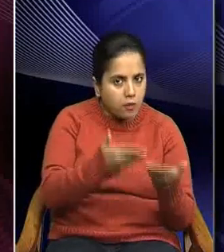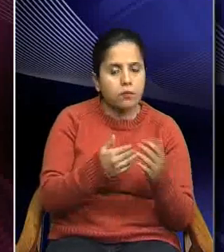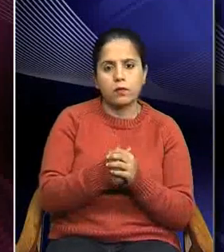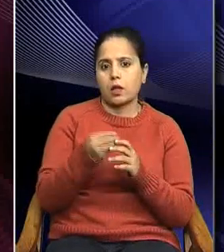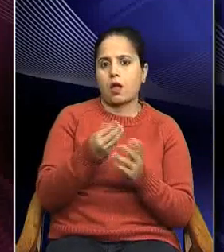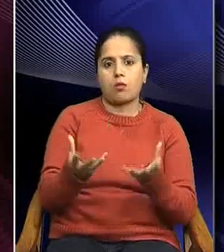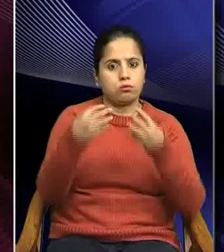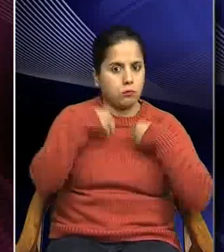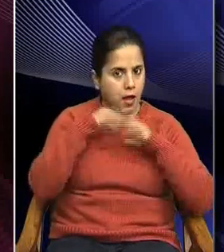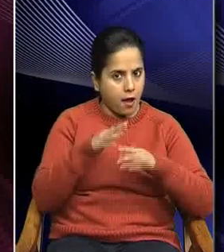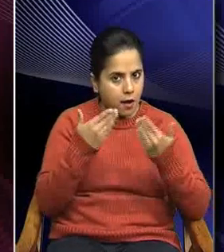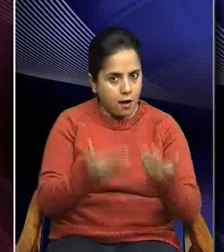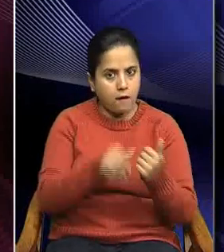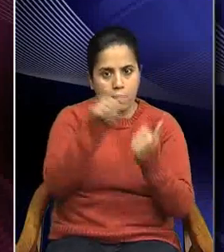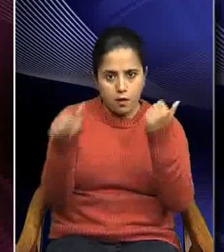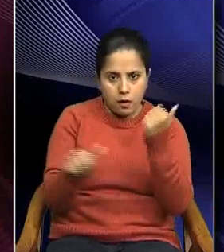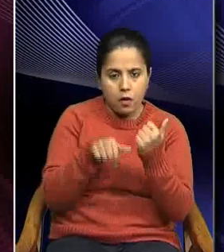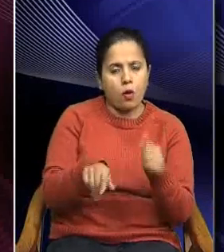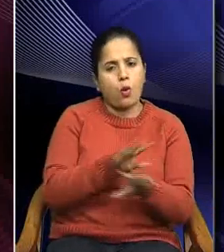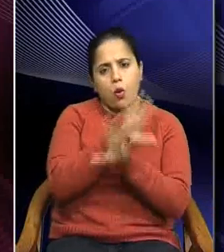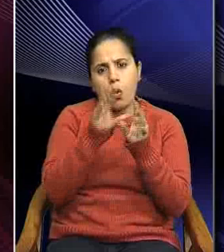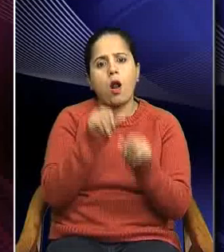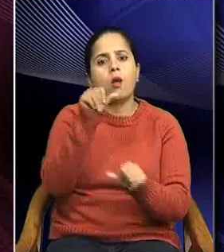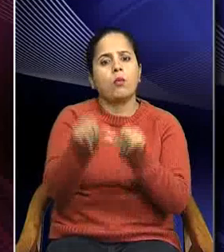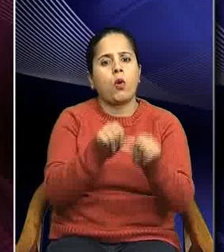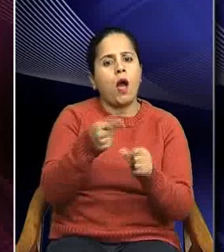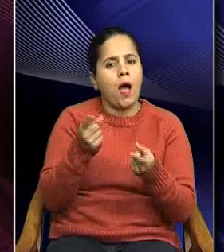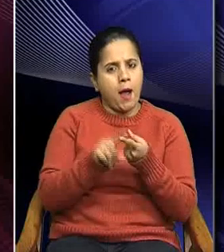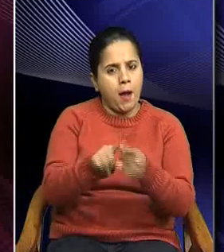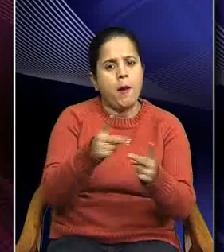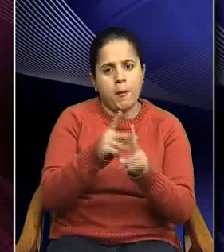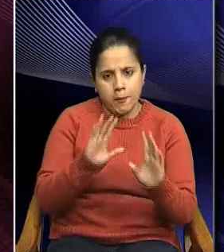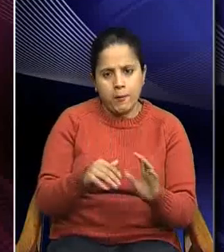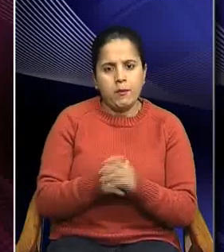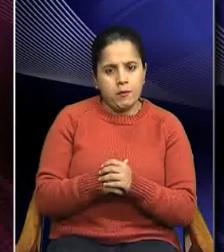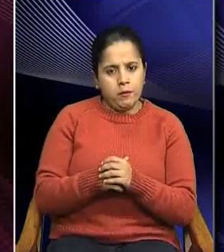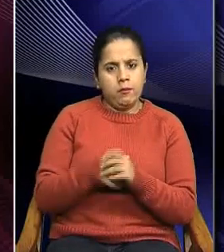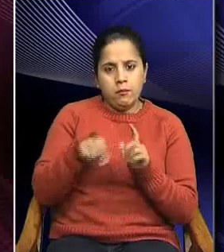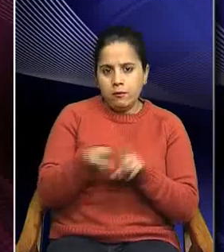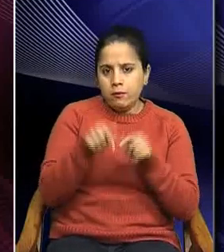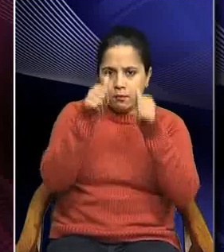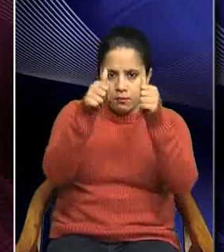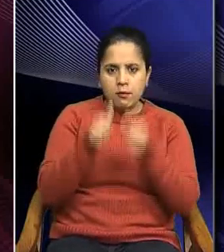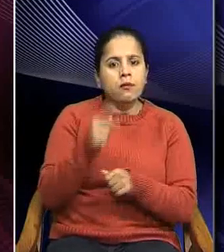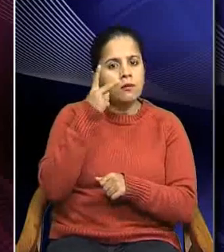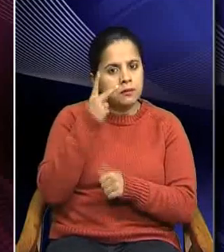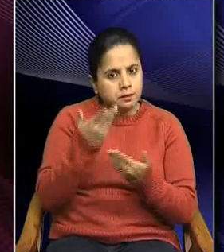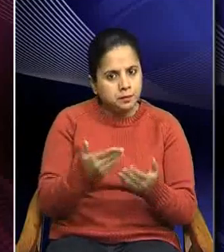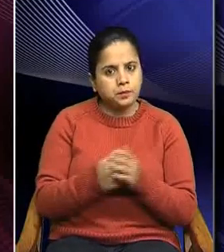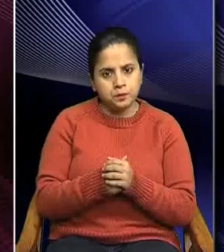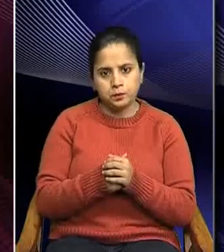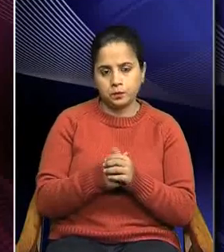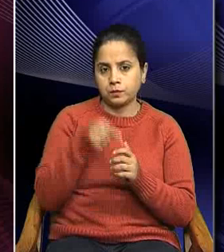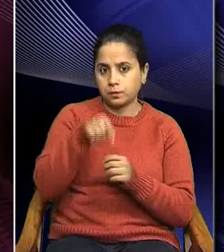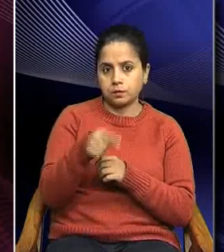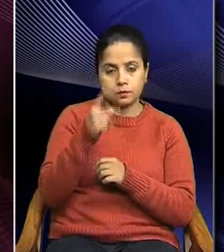incorporated, subordinated. So, all these processes keep happening. Now, as a result of this, there